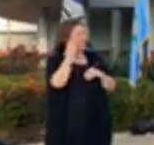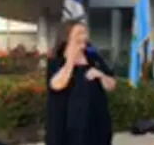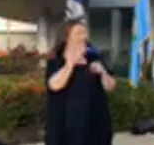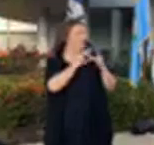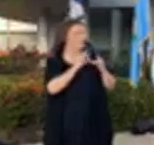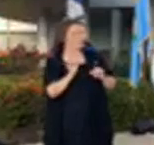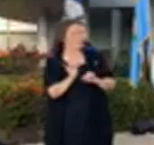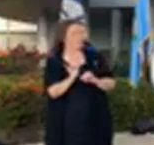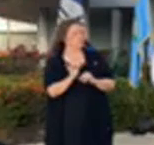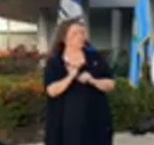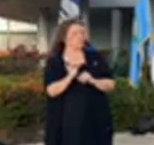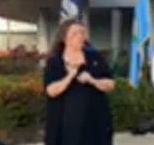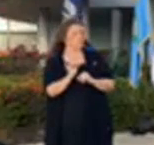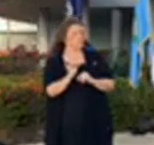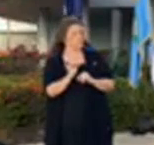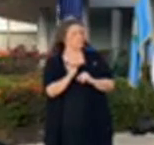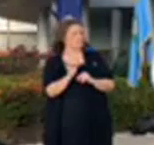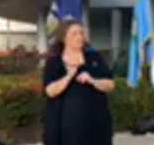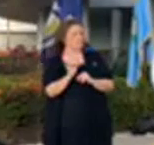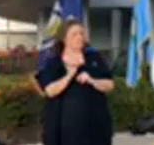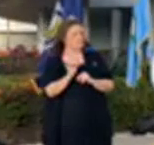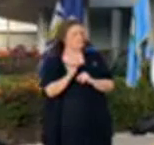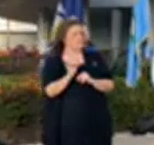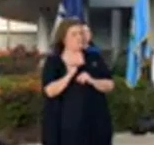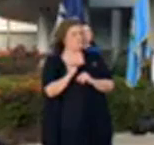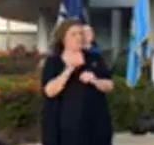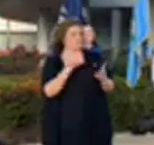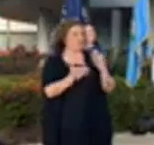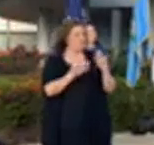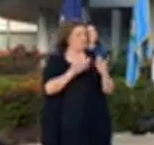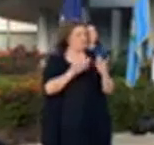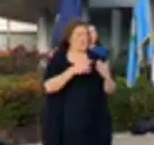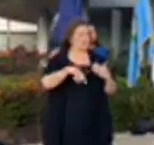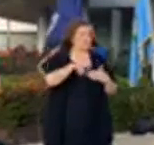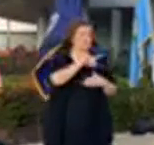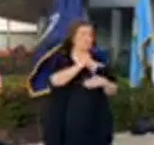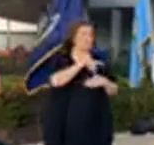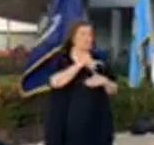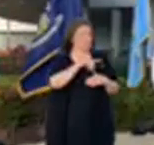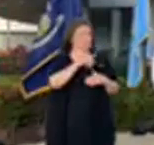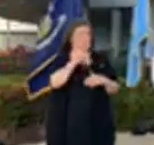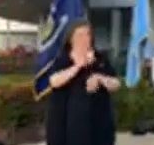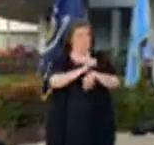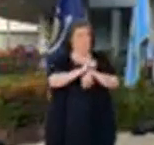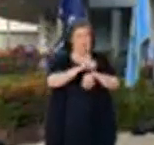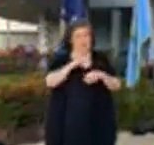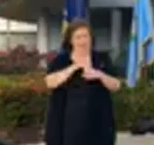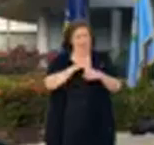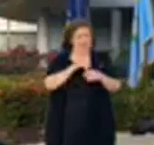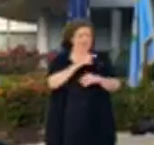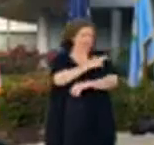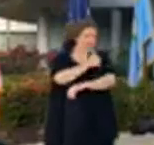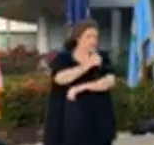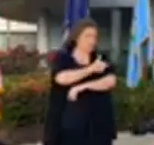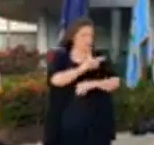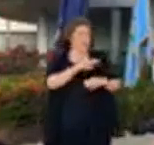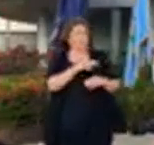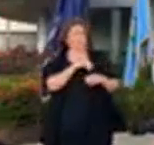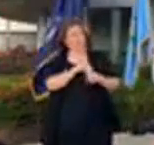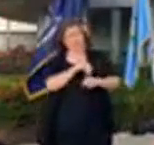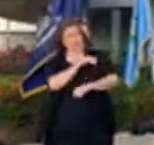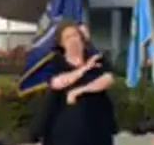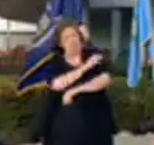well. Brothers and sisters you might have who work in the healthcare industry, who work in hospitals, who work in